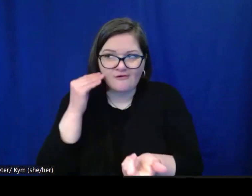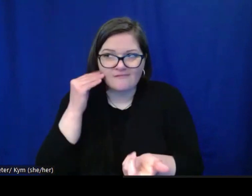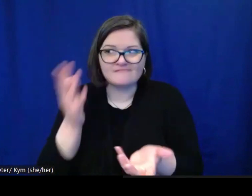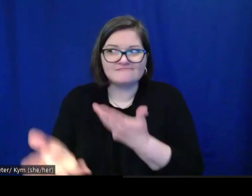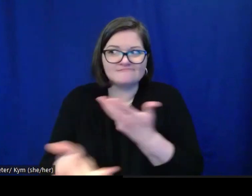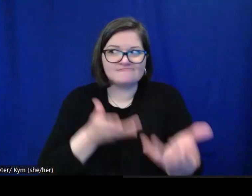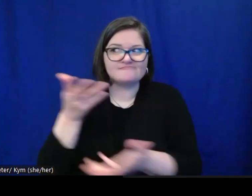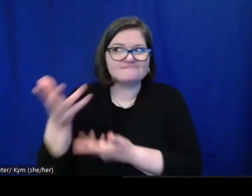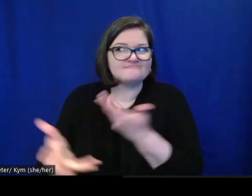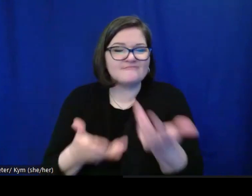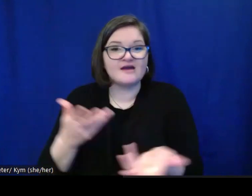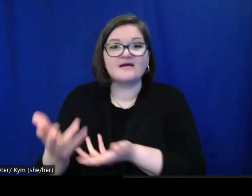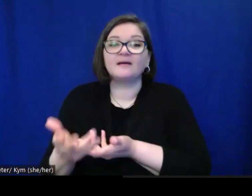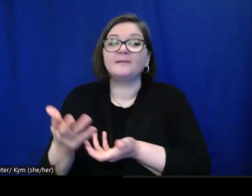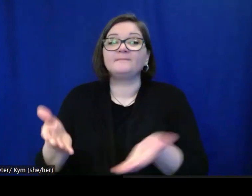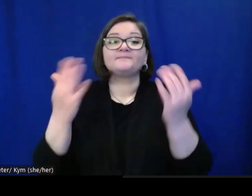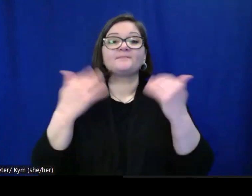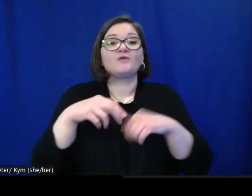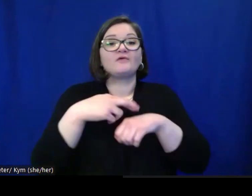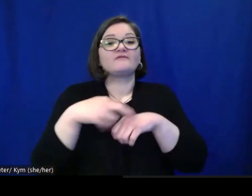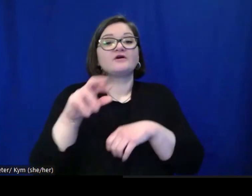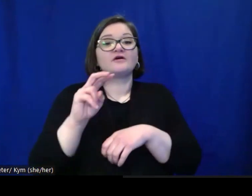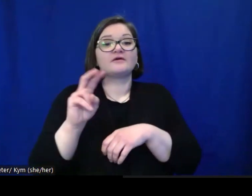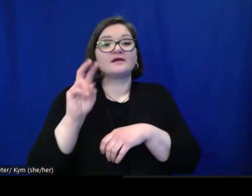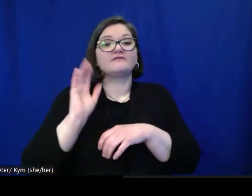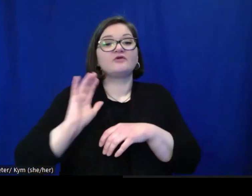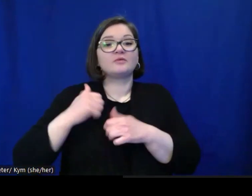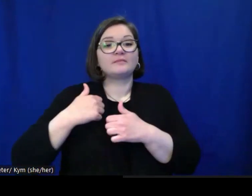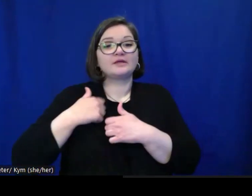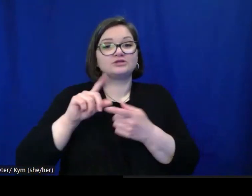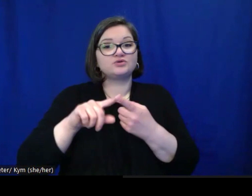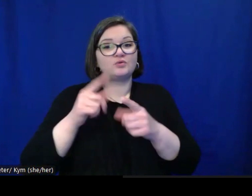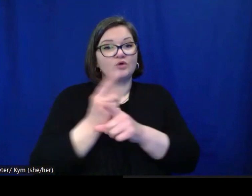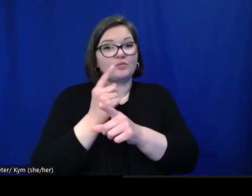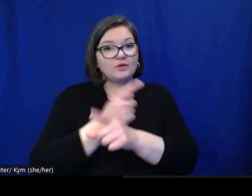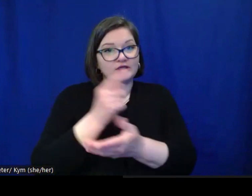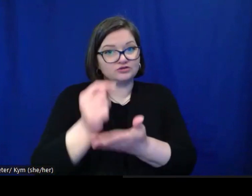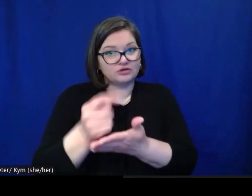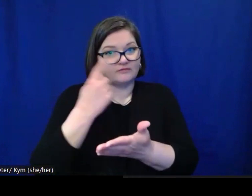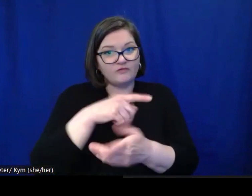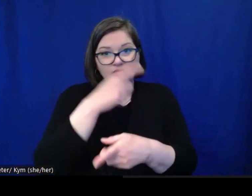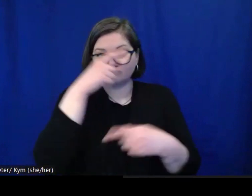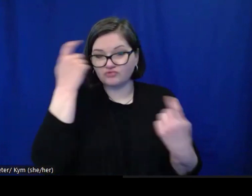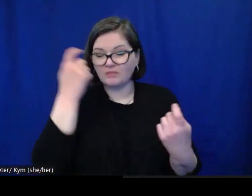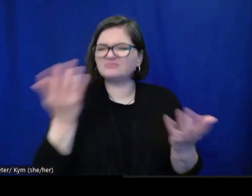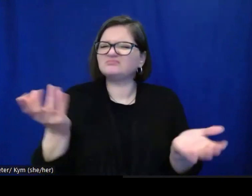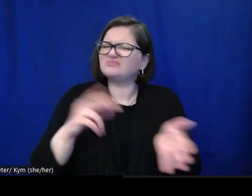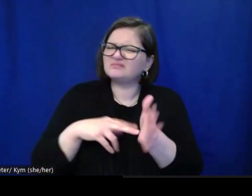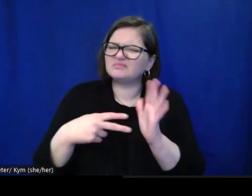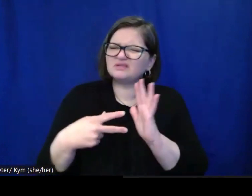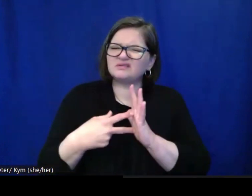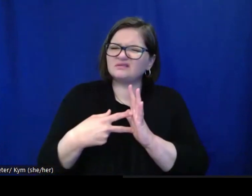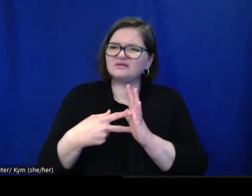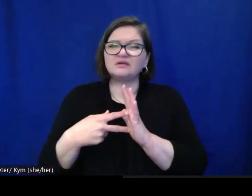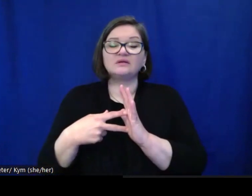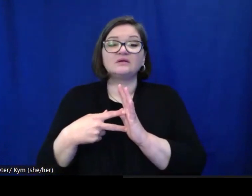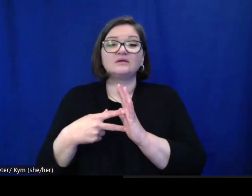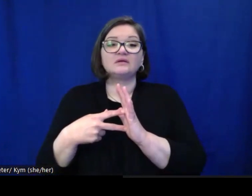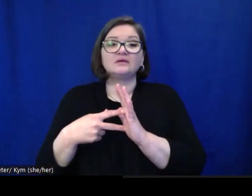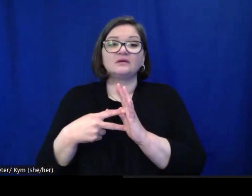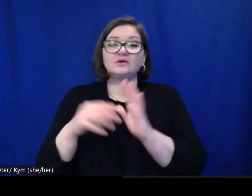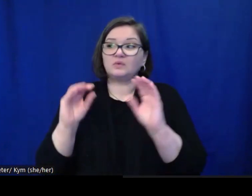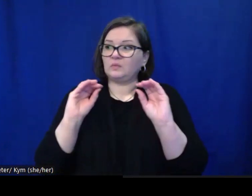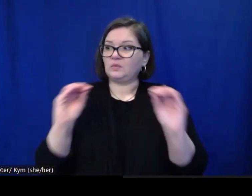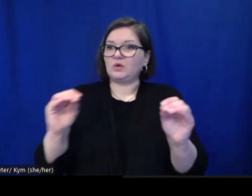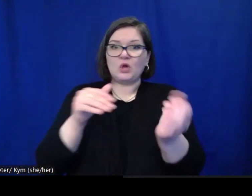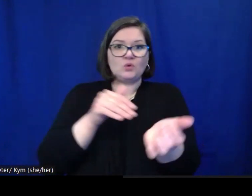Refer veterans to appropriate services for trauma treatment, okay? So what I mean by this is no provider is trained